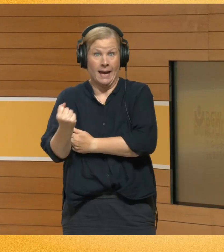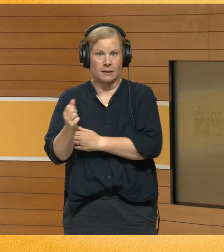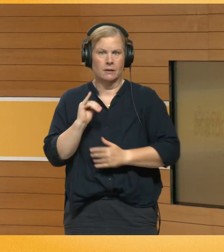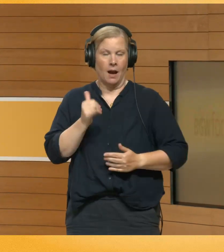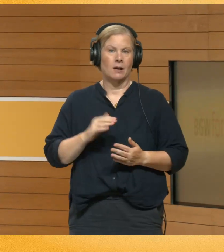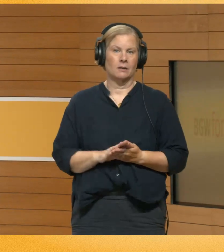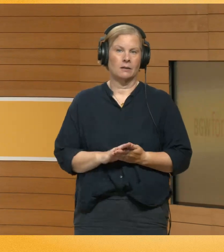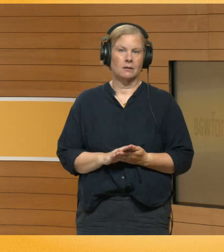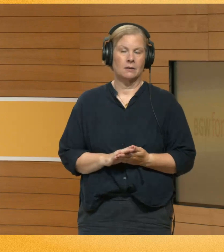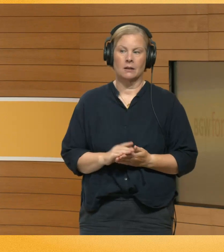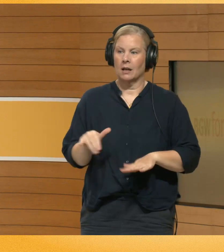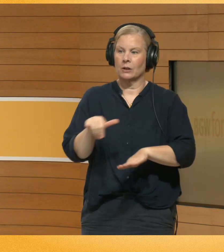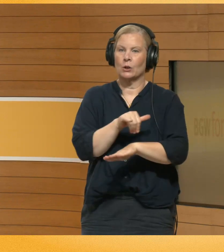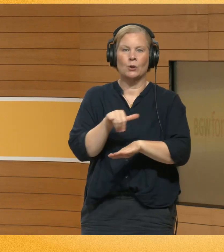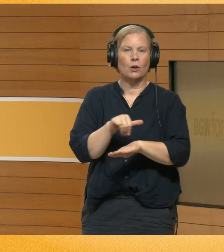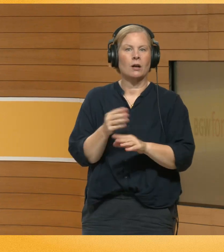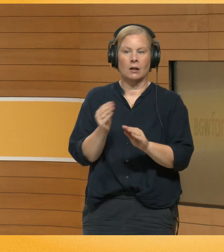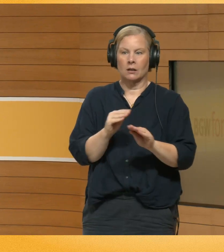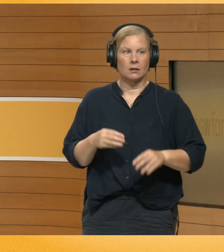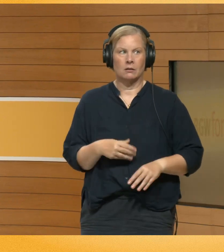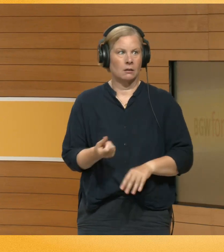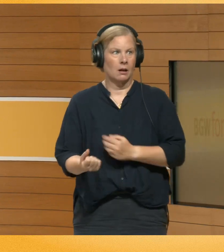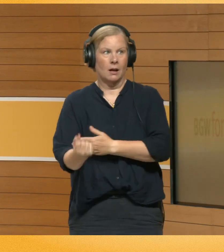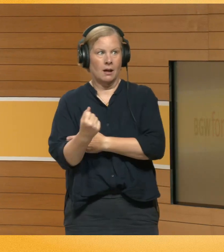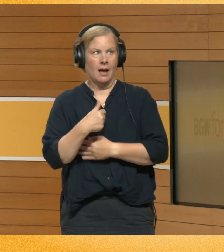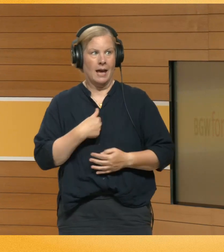home safe to my family. So it was this whole